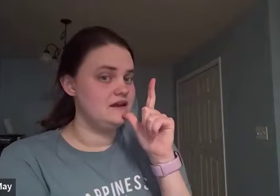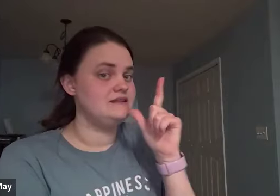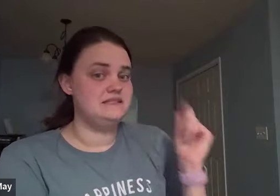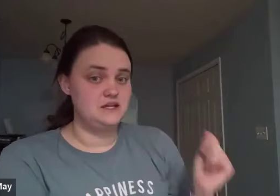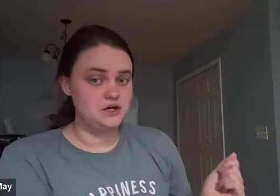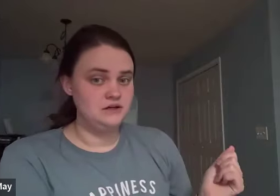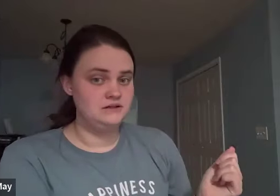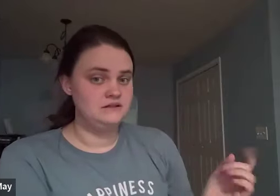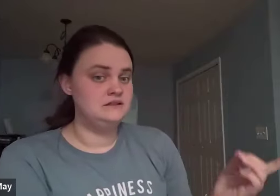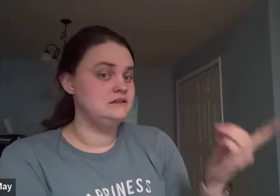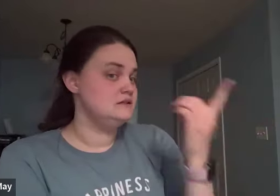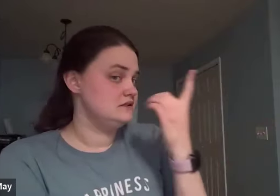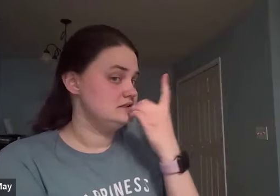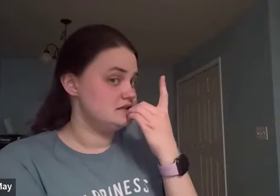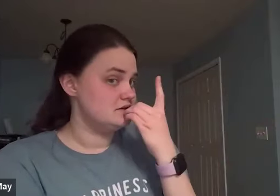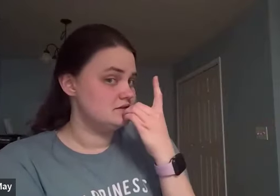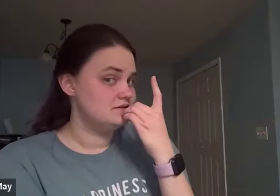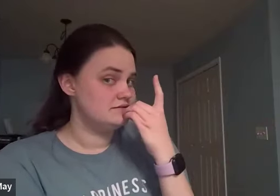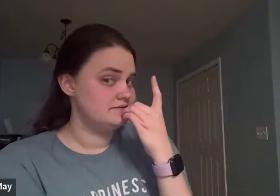Then dinner. Then